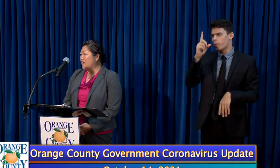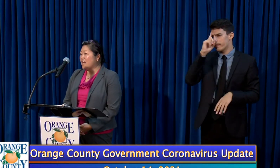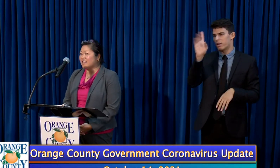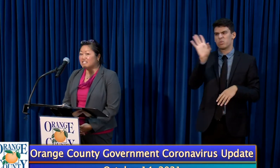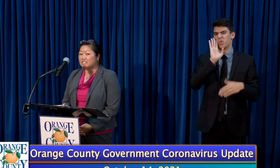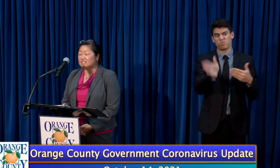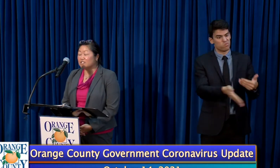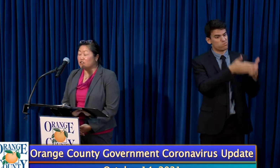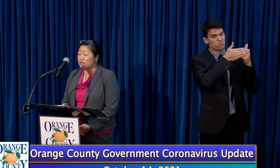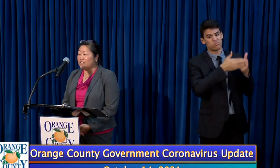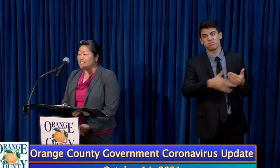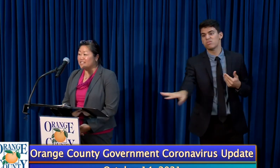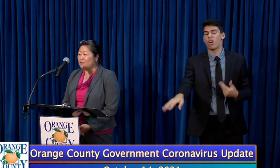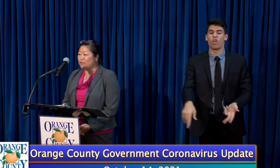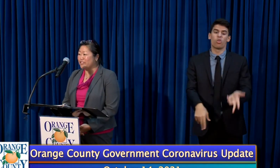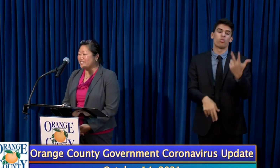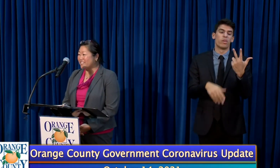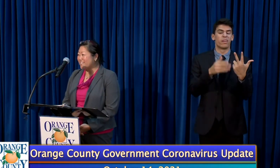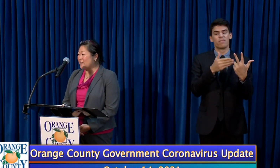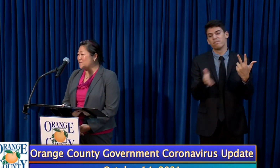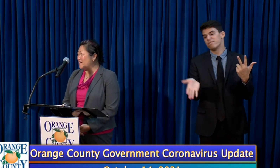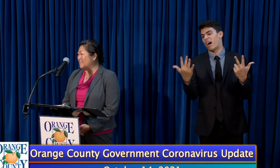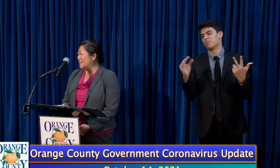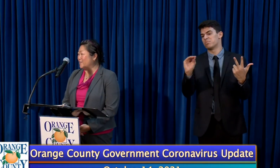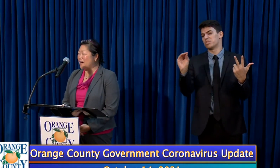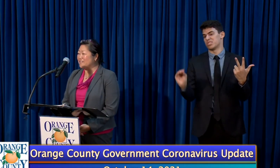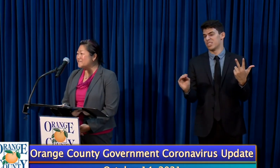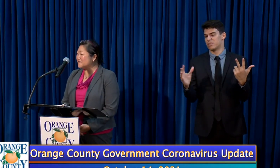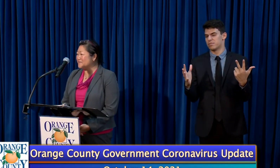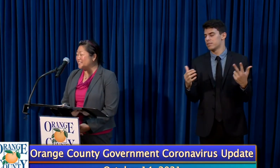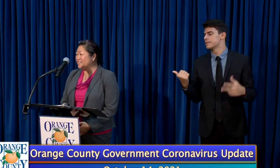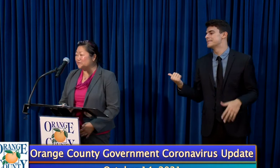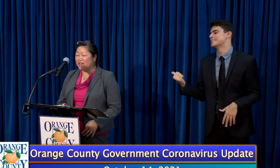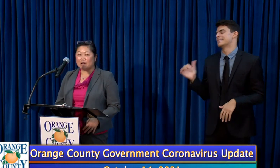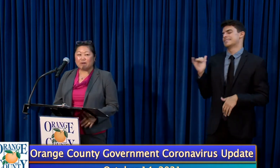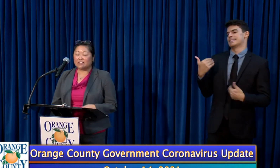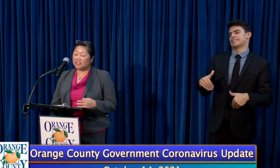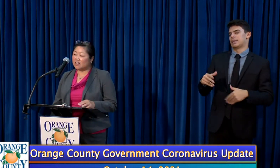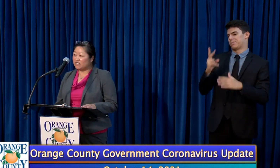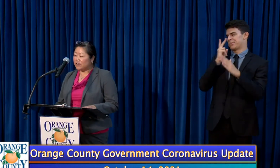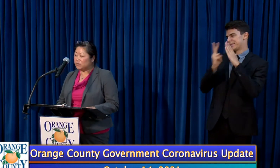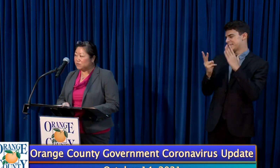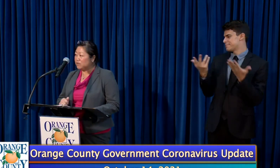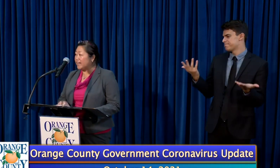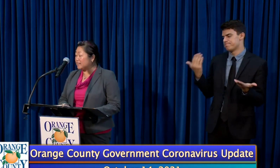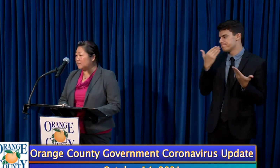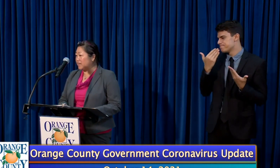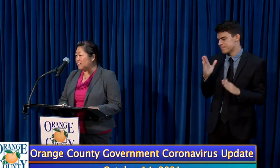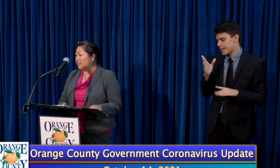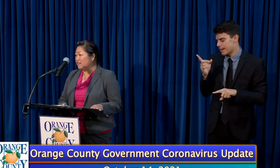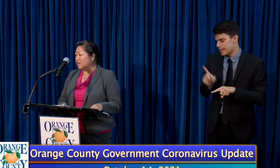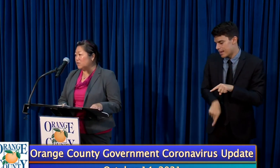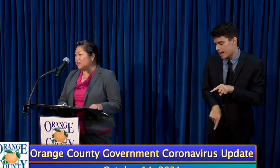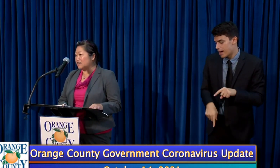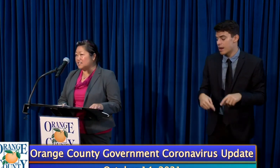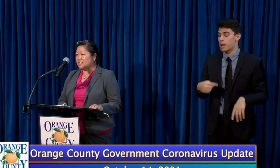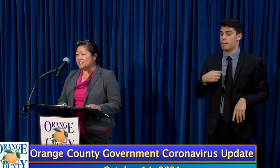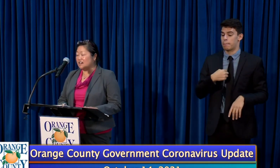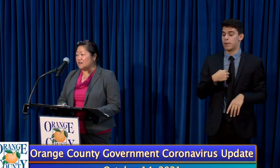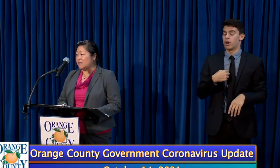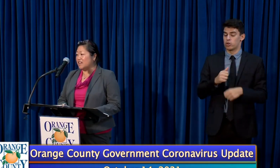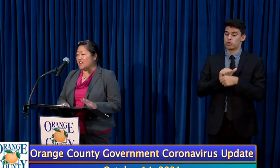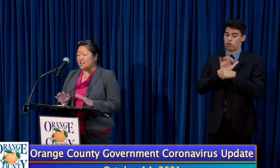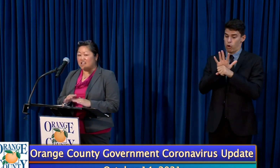term? That's a prediction that I don't have enough information to make, but the COVID will likely be with